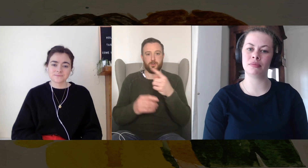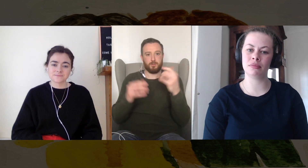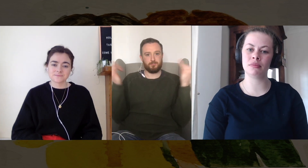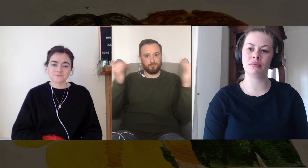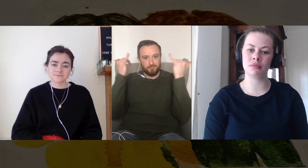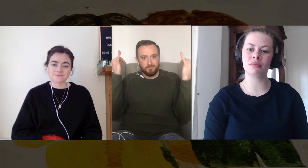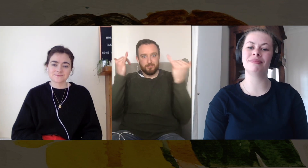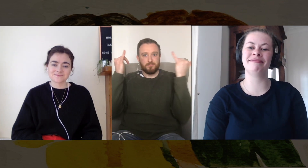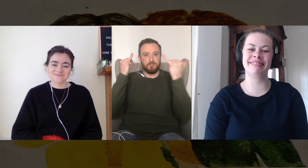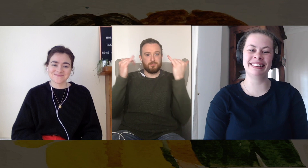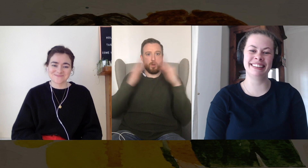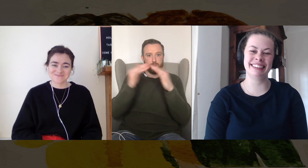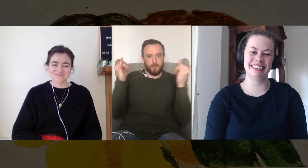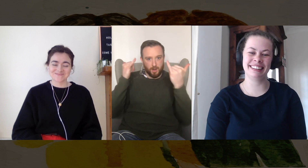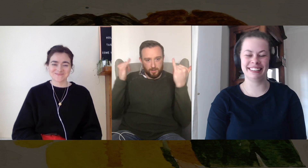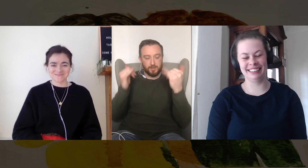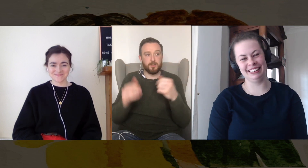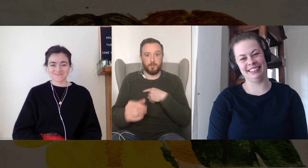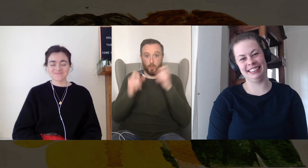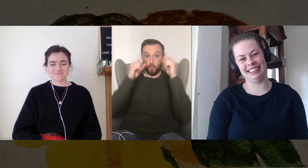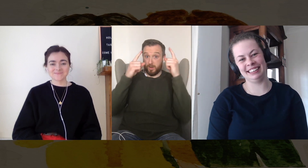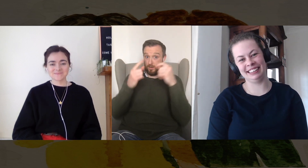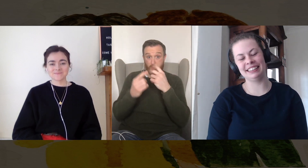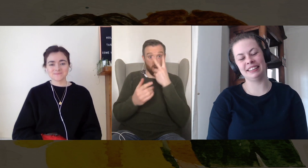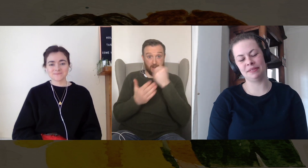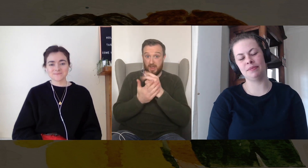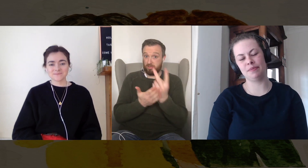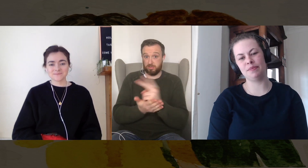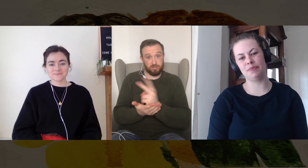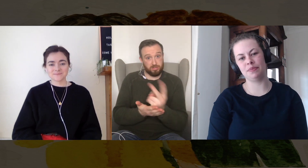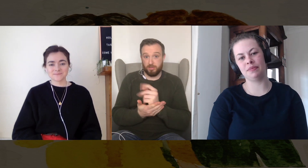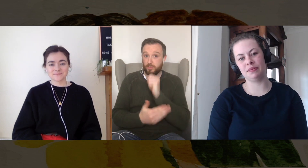we need to be aware of it and take notice of it.